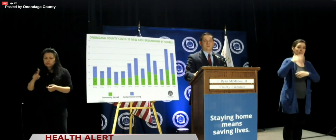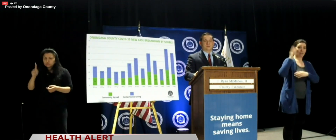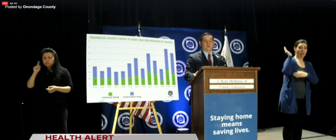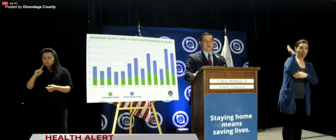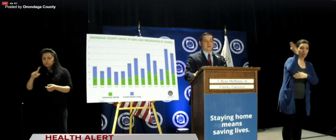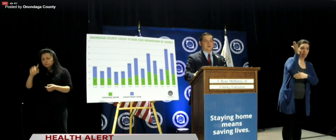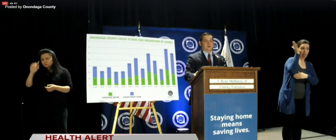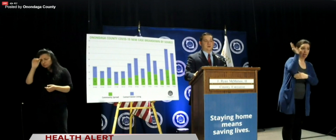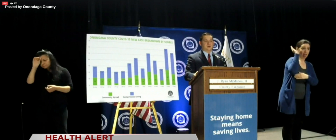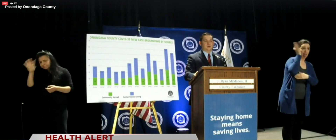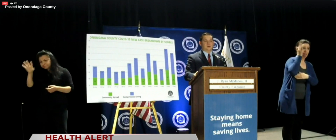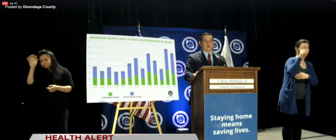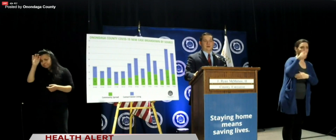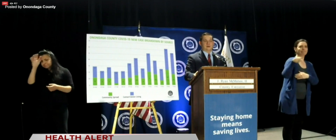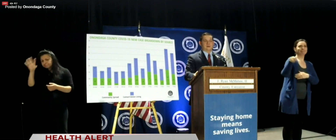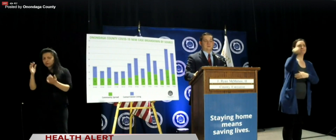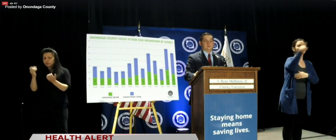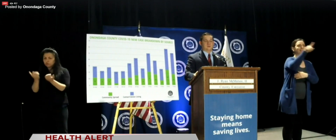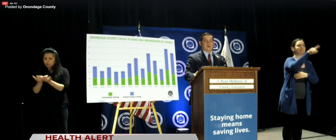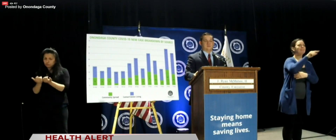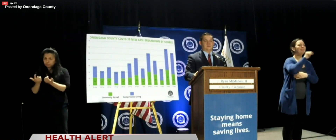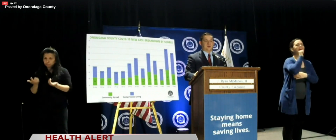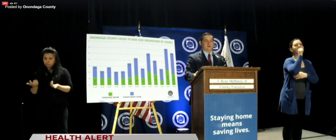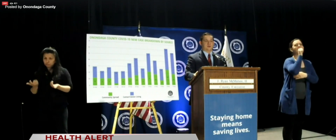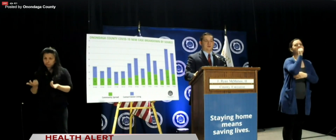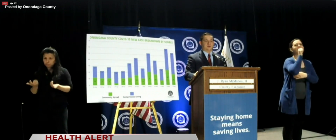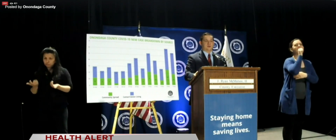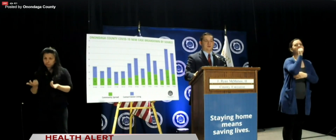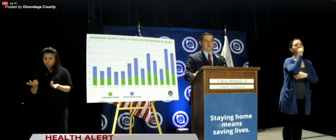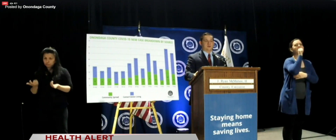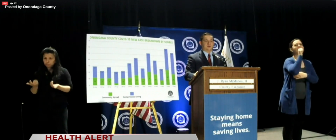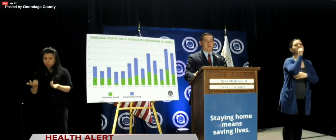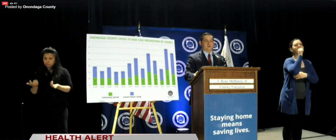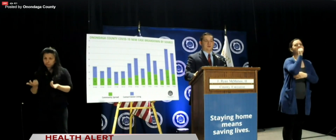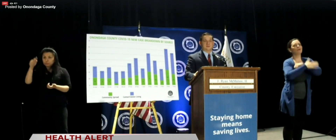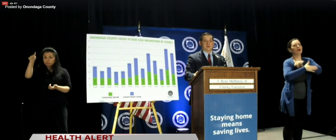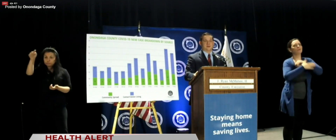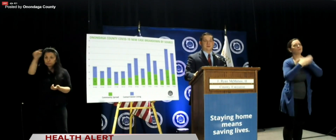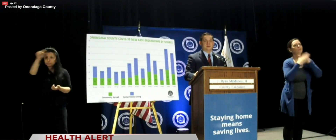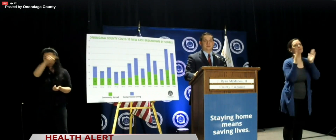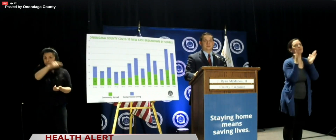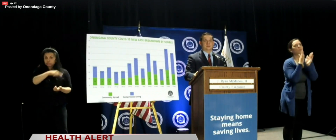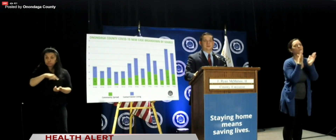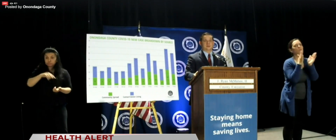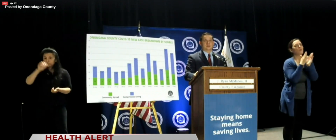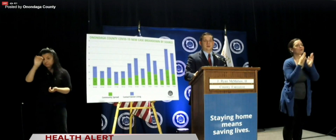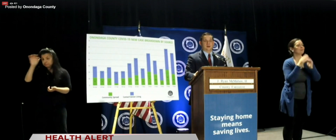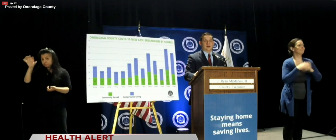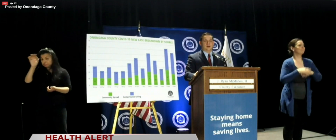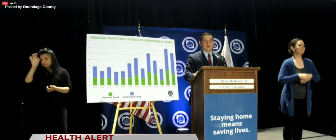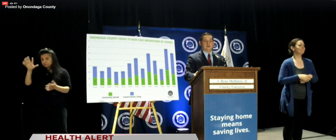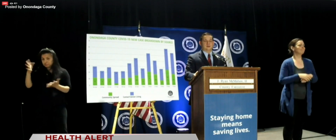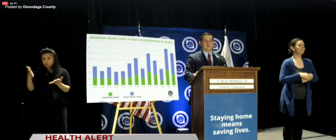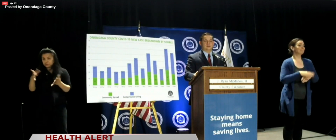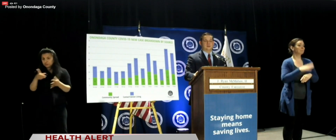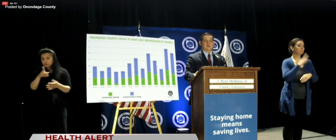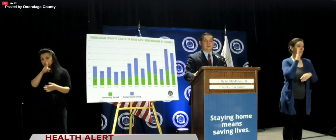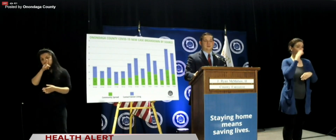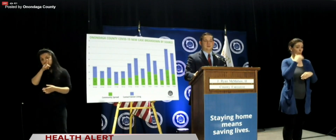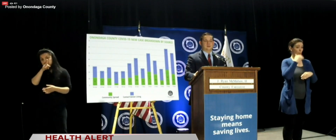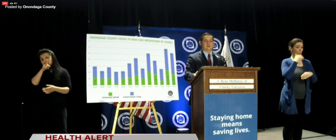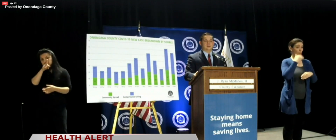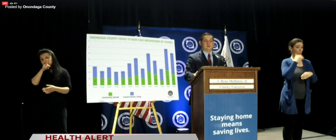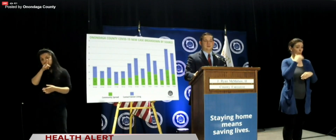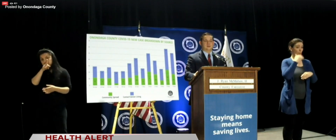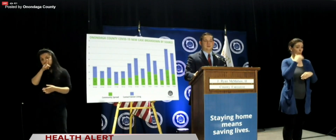look at from the get-go, I have very good friends in the Hudson Valley, and